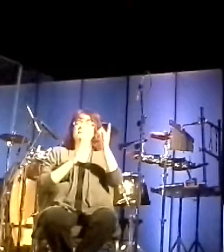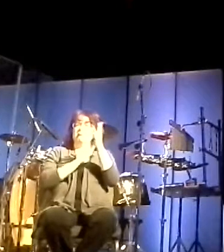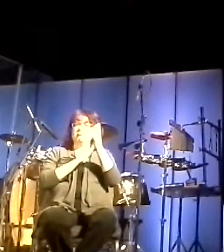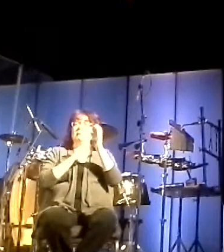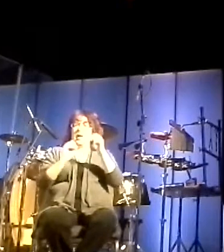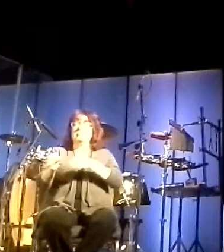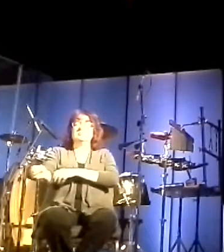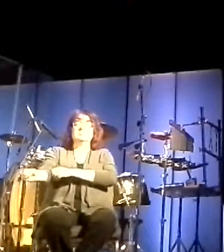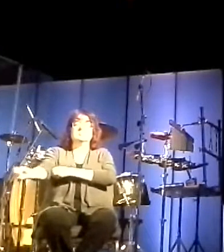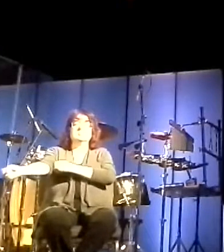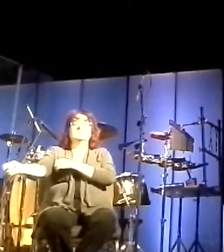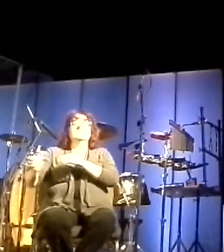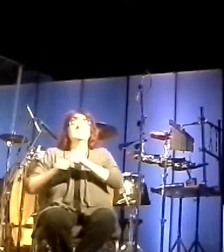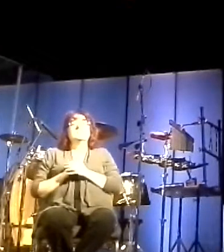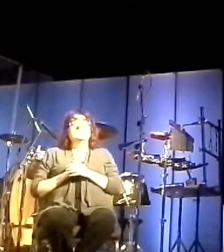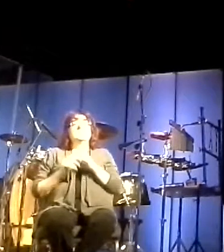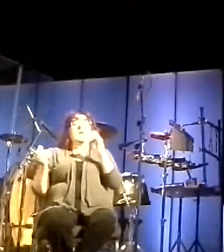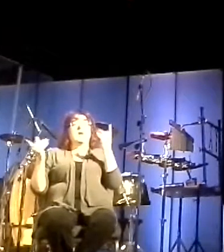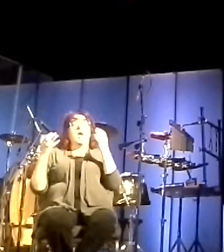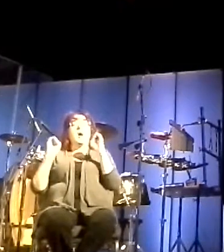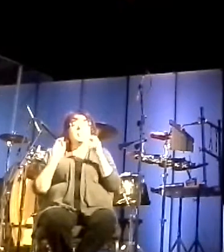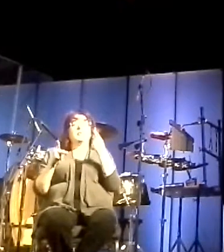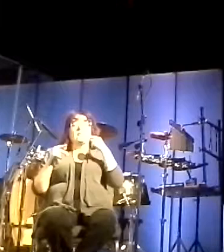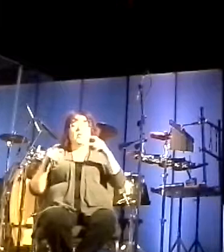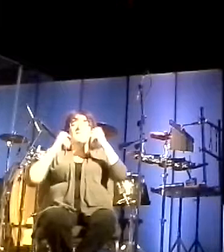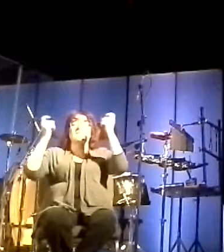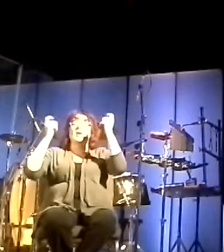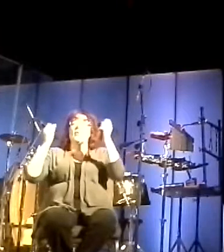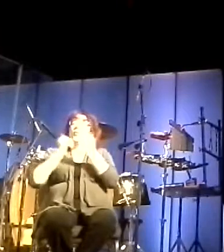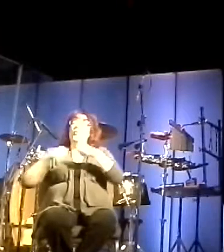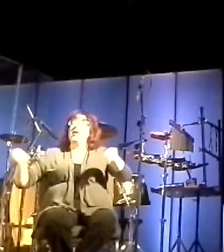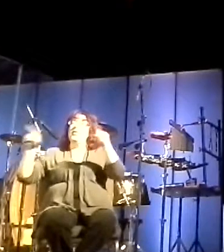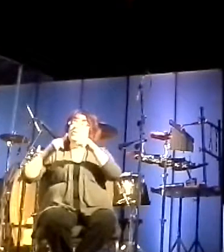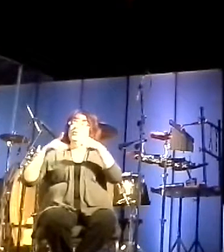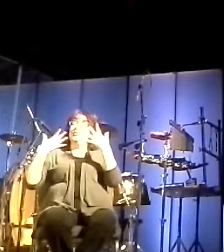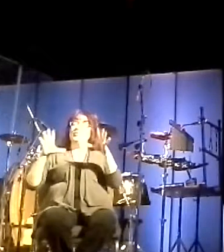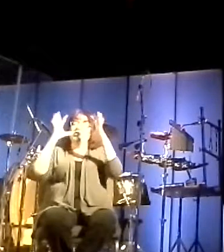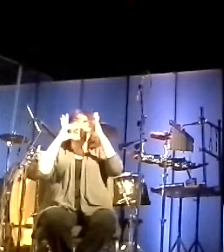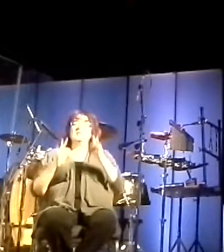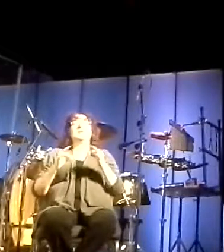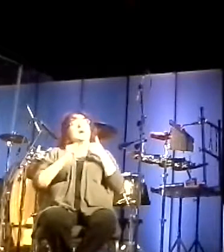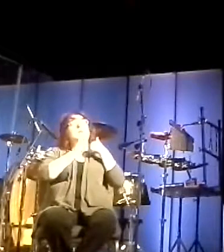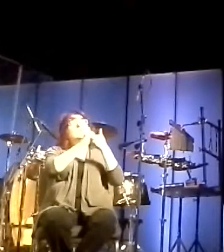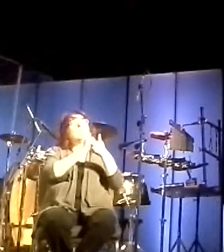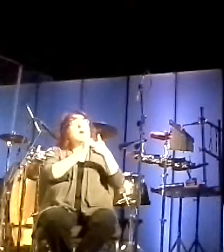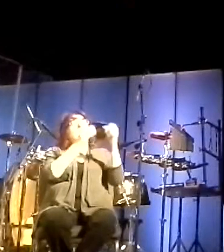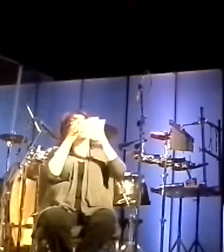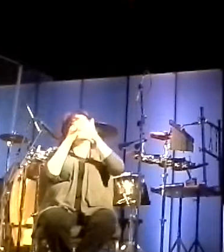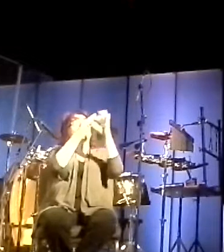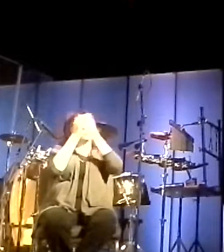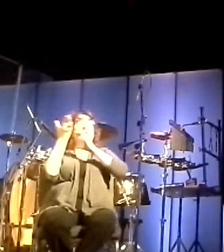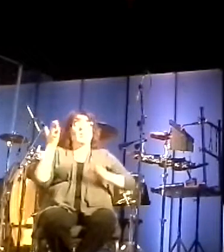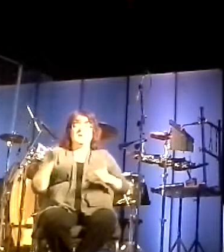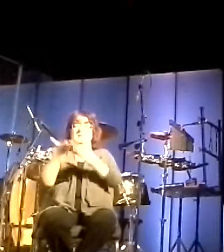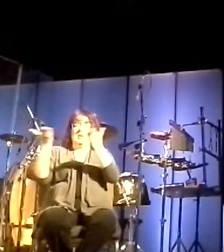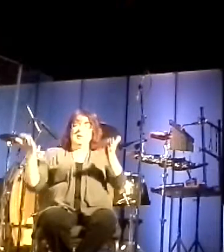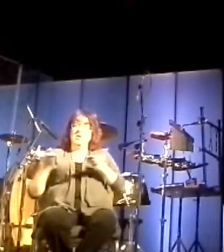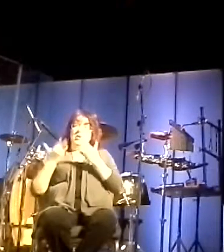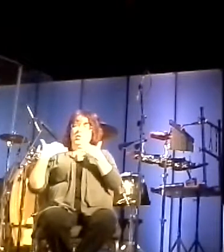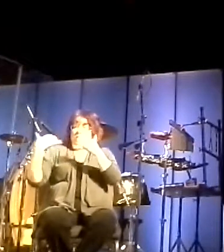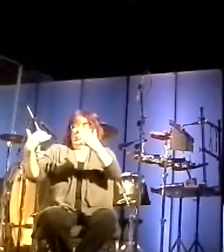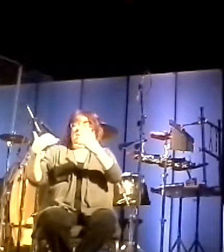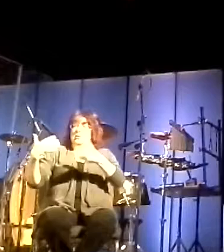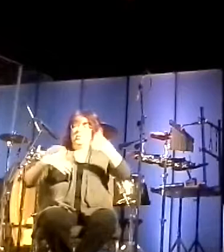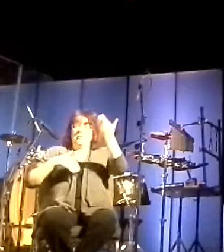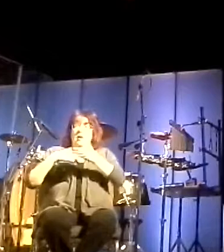that. It's a chance for us to celebrate with you when you've made that decision to follow Christ. And we do it right here in our auditorium,